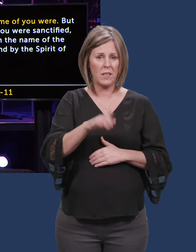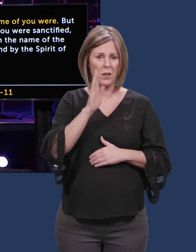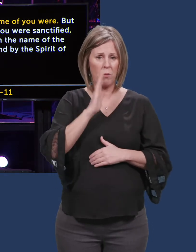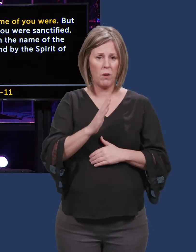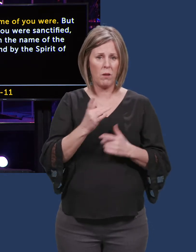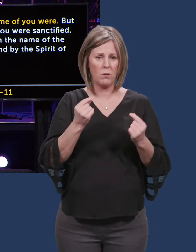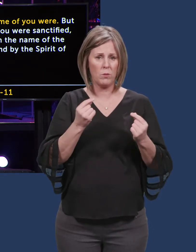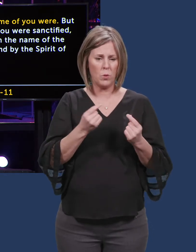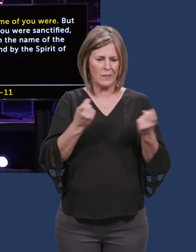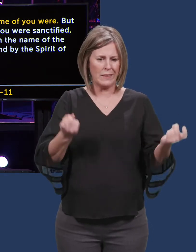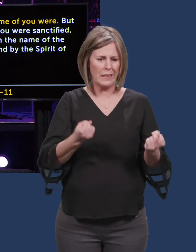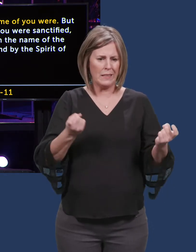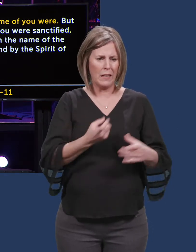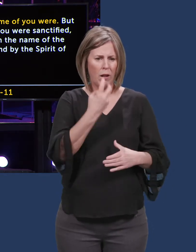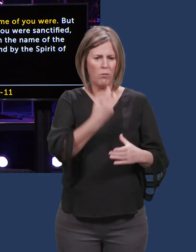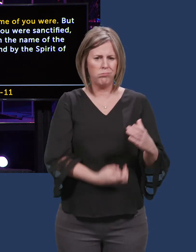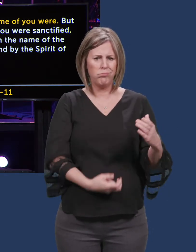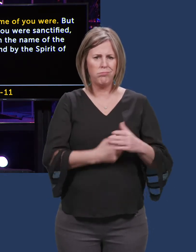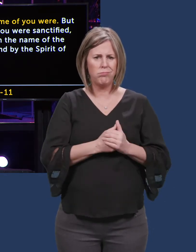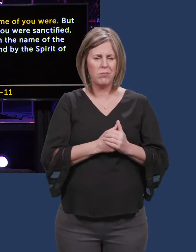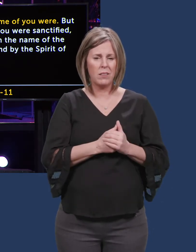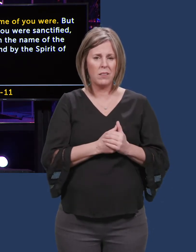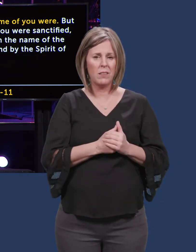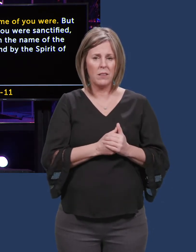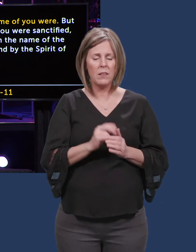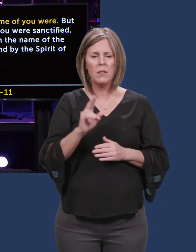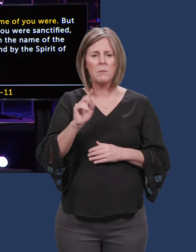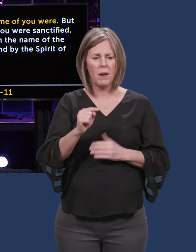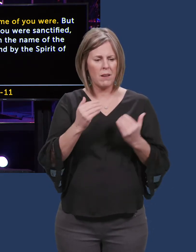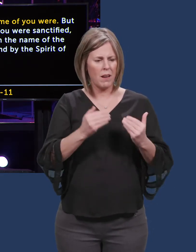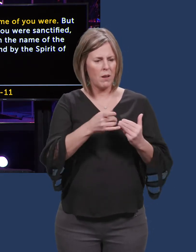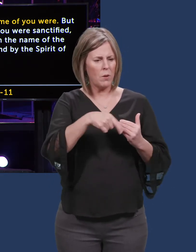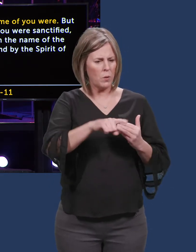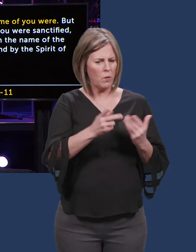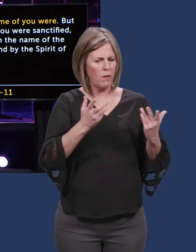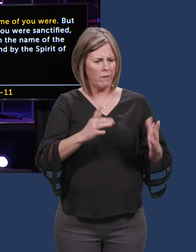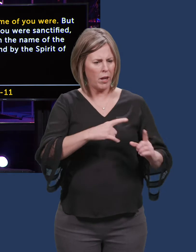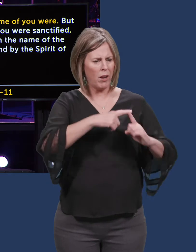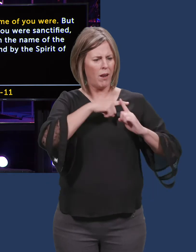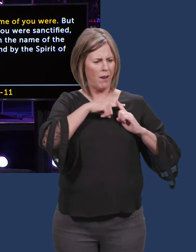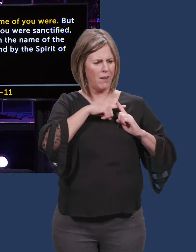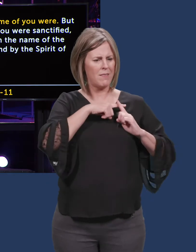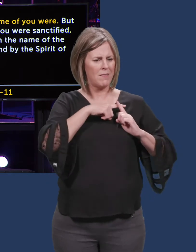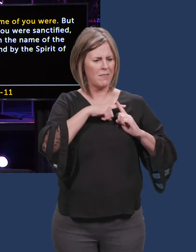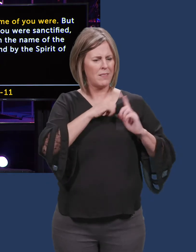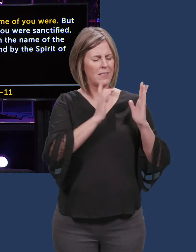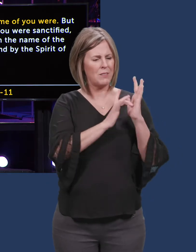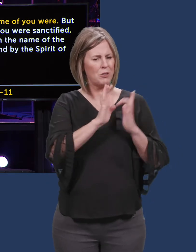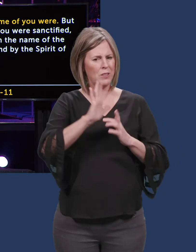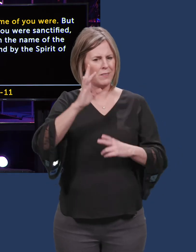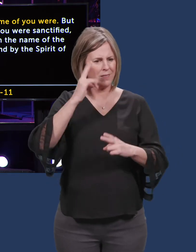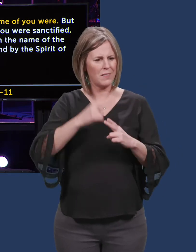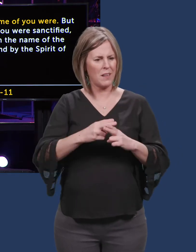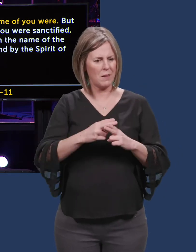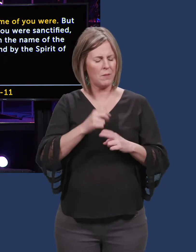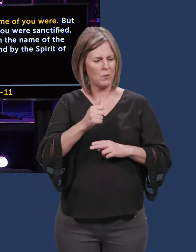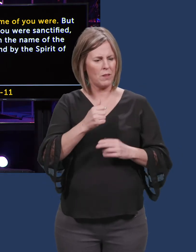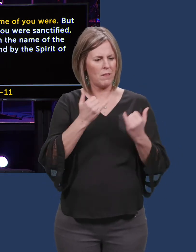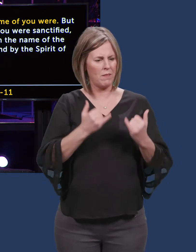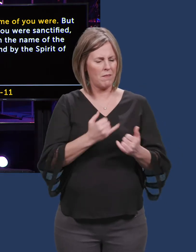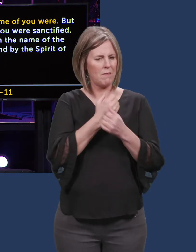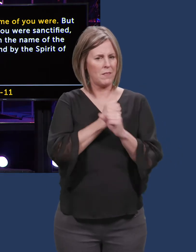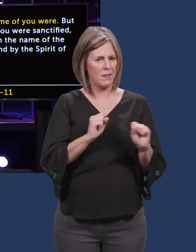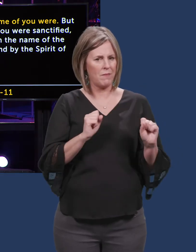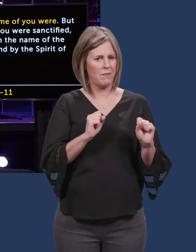away from Jesus. But you are washed, sanctified, justified in the name of the Lord Jesus and by the